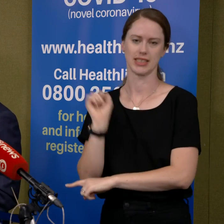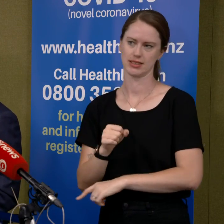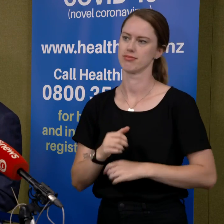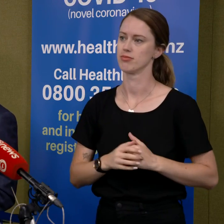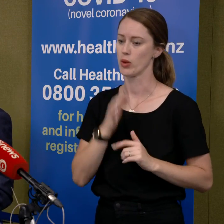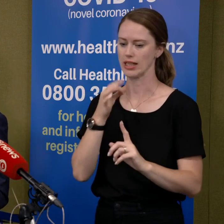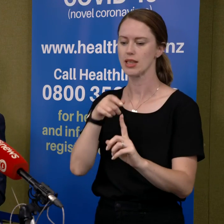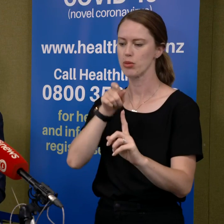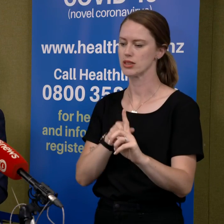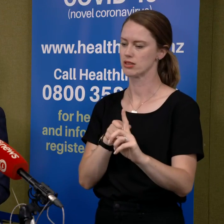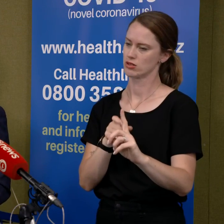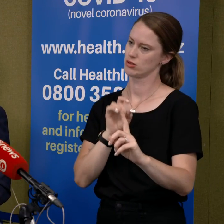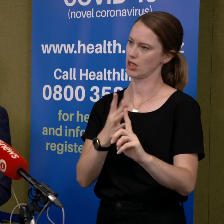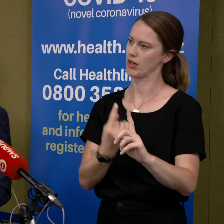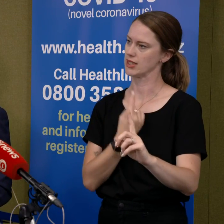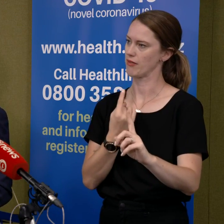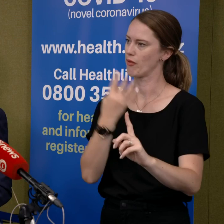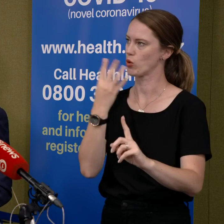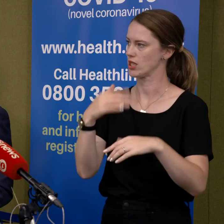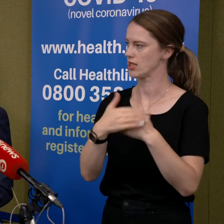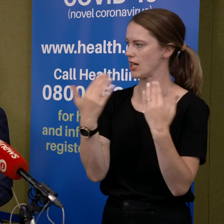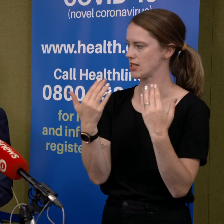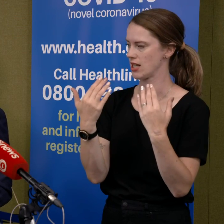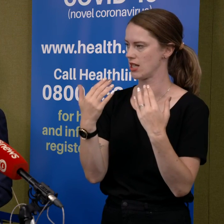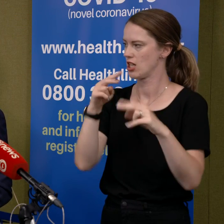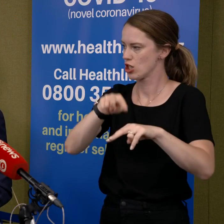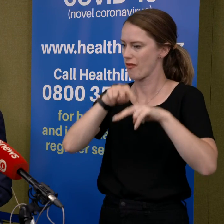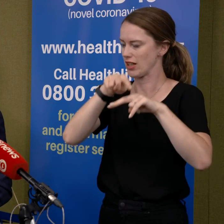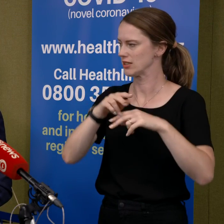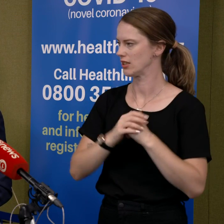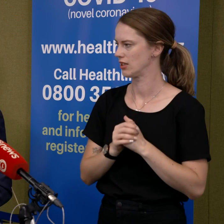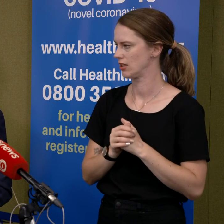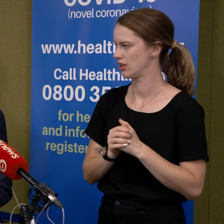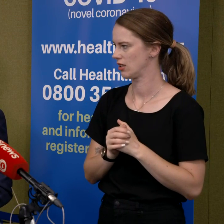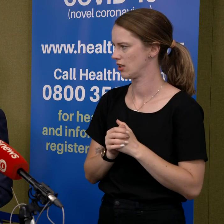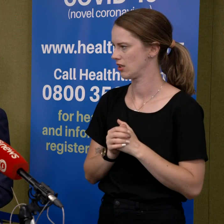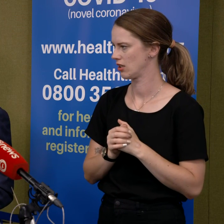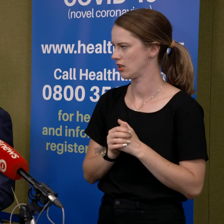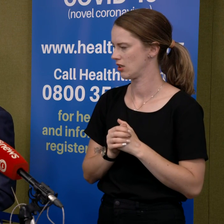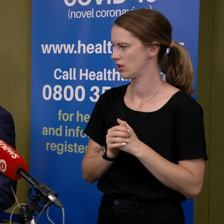would ask that person to self-isolate for 14 days and supervise self-isolation. So whakaparaoa?